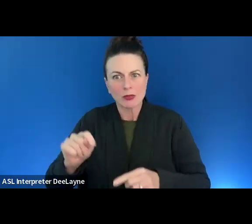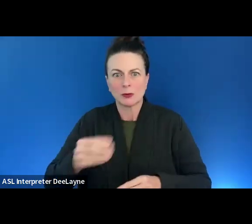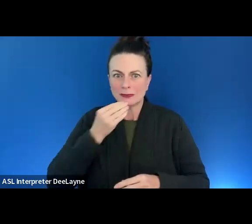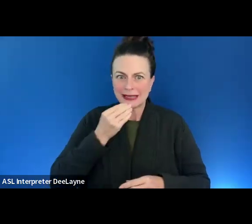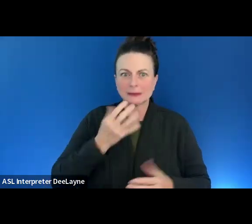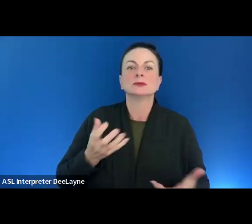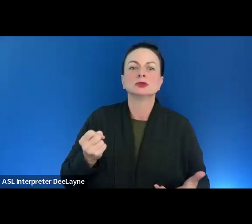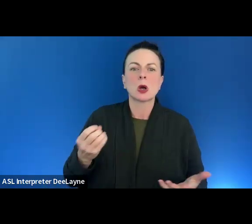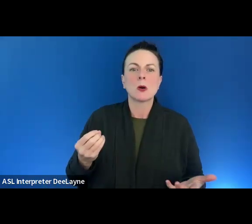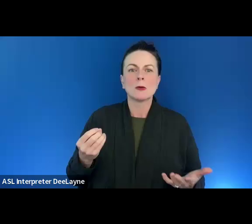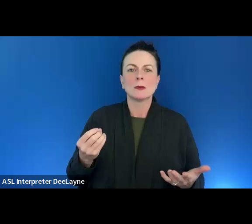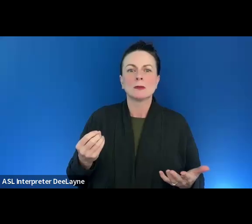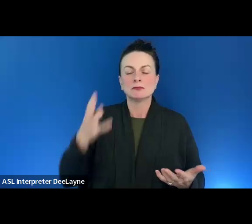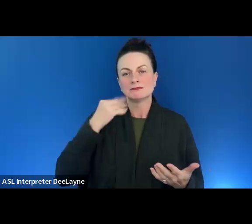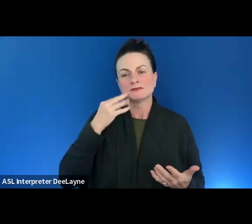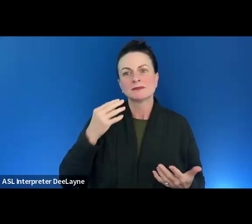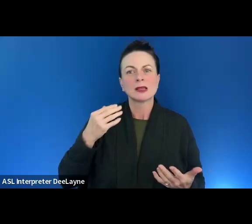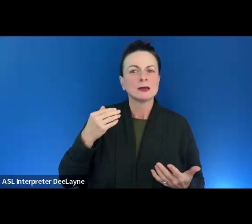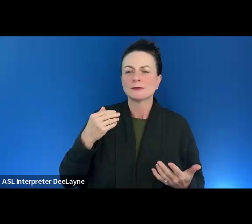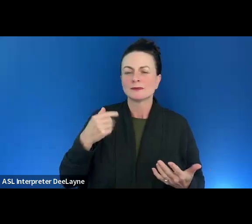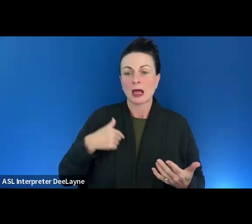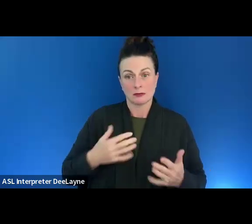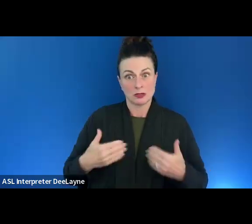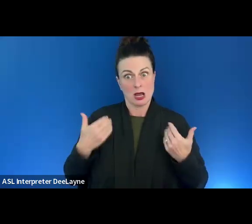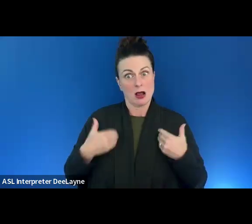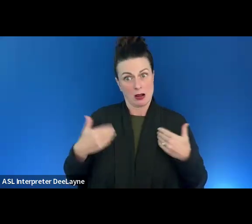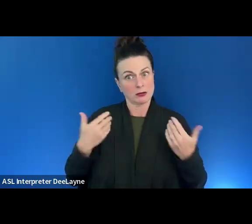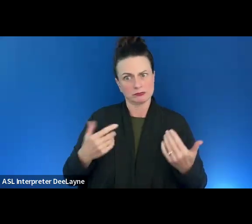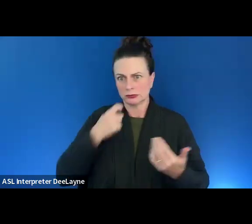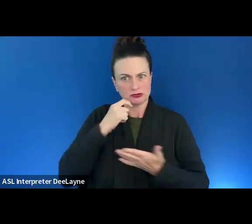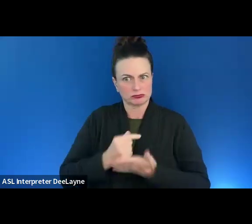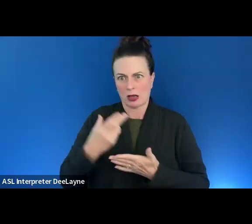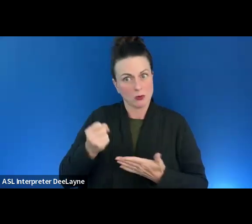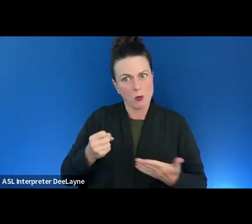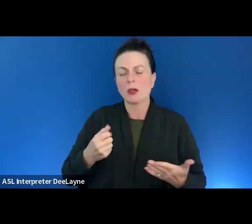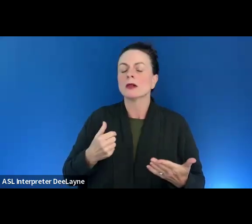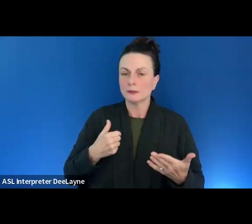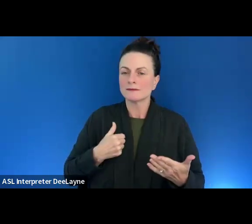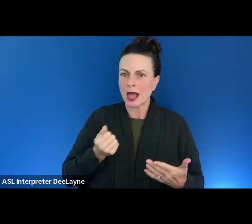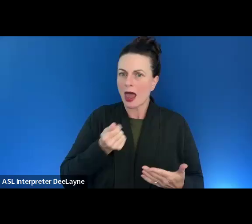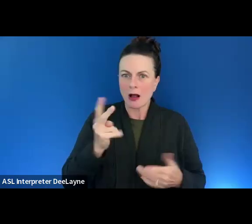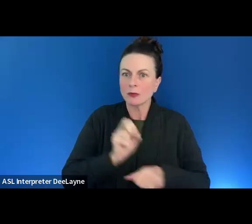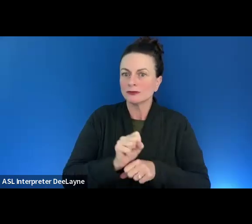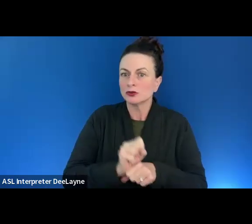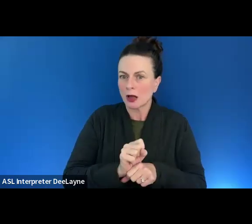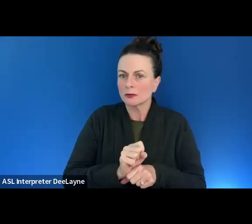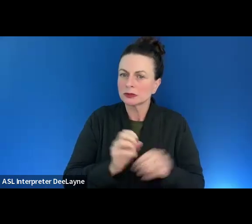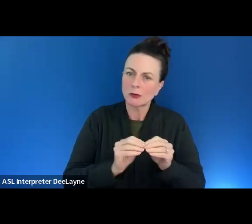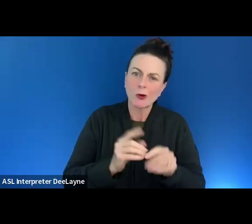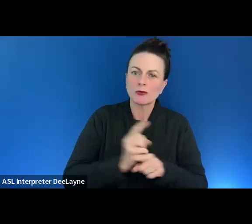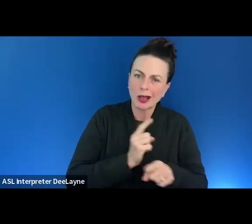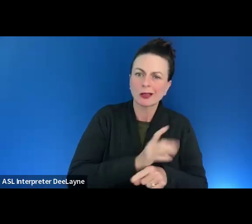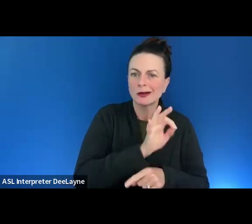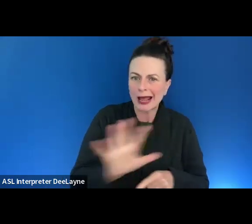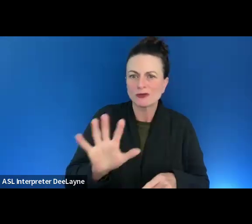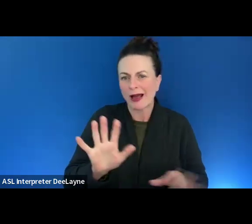like this. So I had originally, when I was very young, was like right out of high school. I did have a couple of jobs that were more 9 to 5.